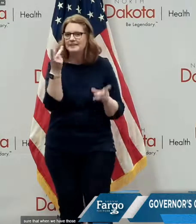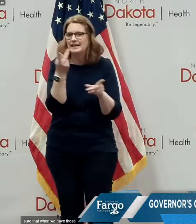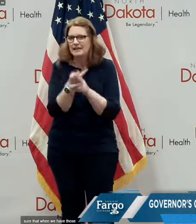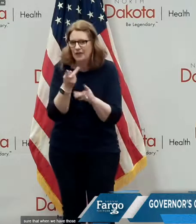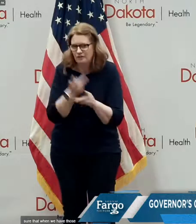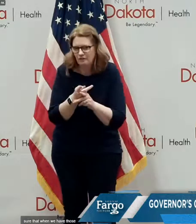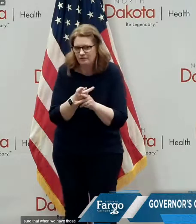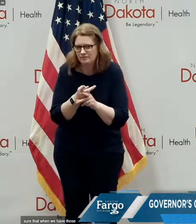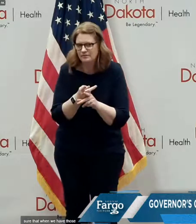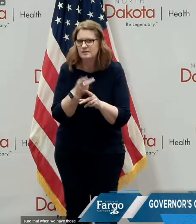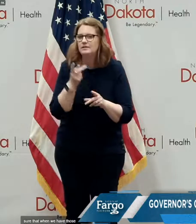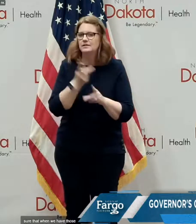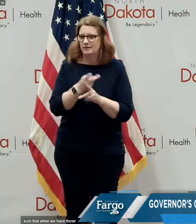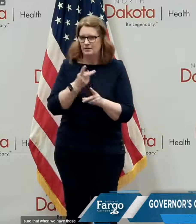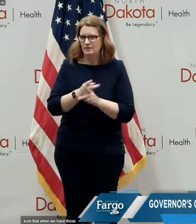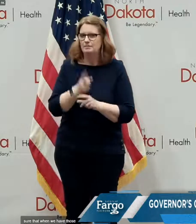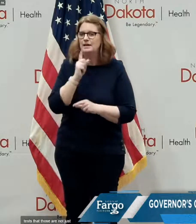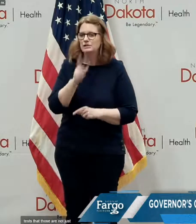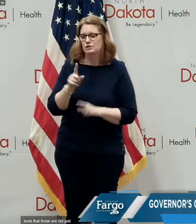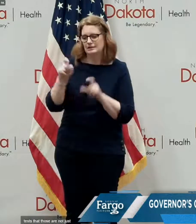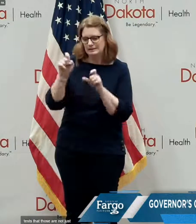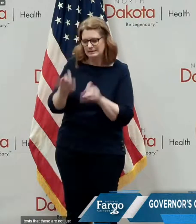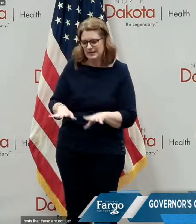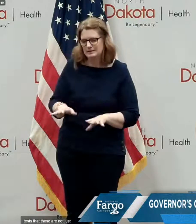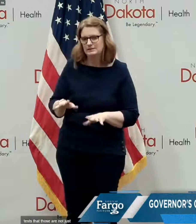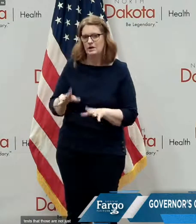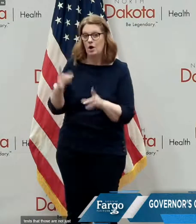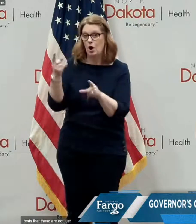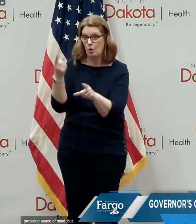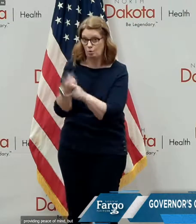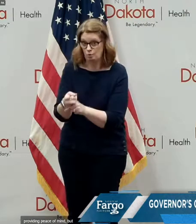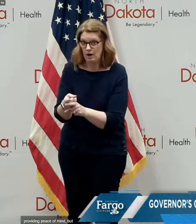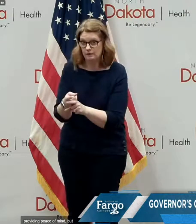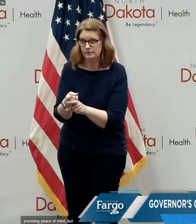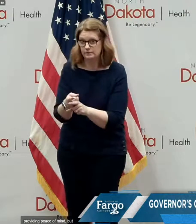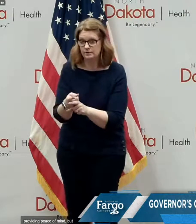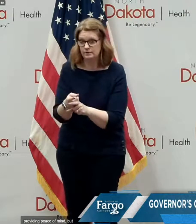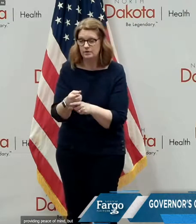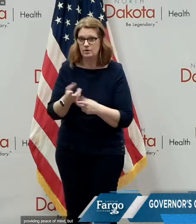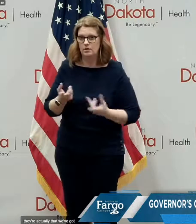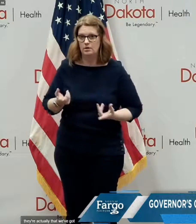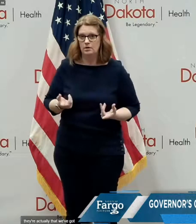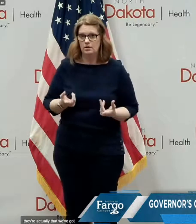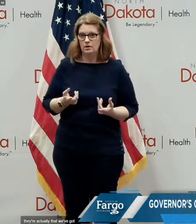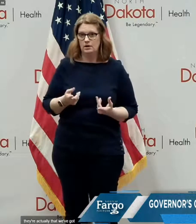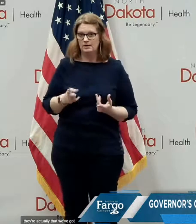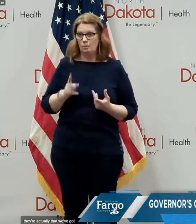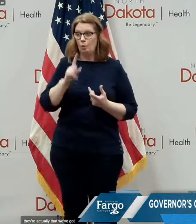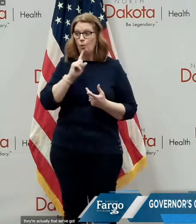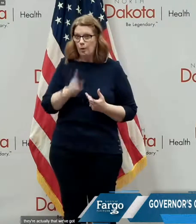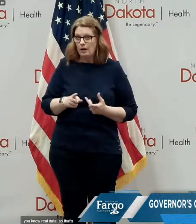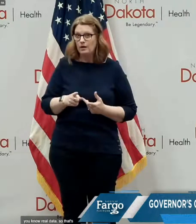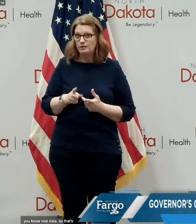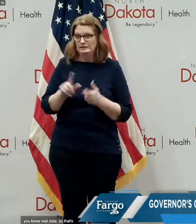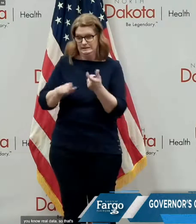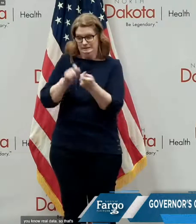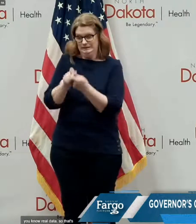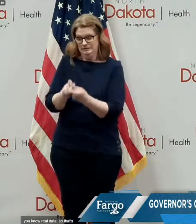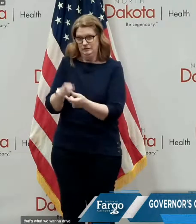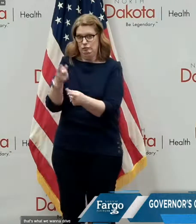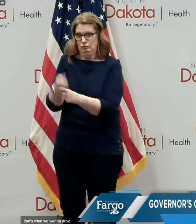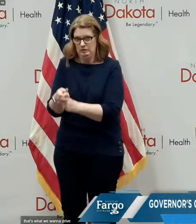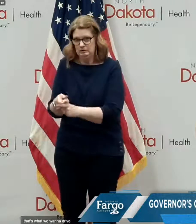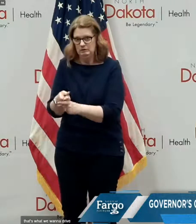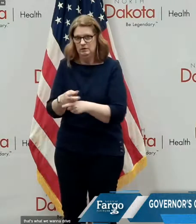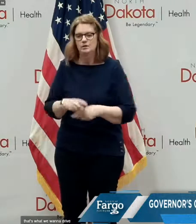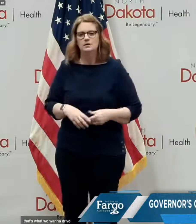just providing peace of mind, but they're actually, that we've got real data. So that's what we want to drive through in the next couple weeks,